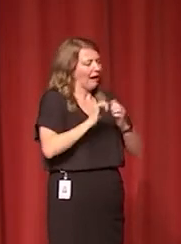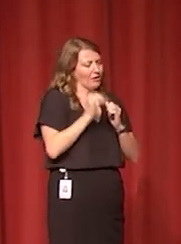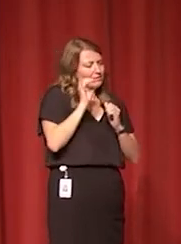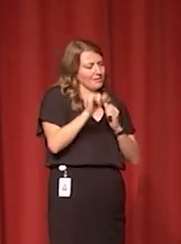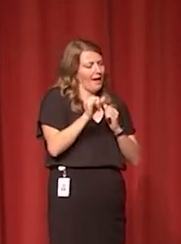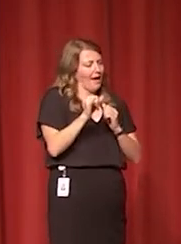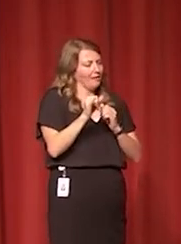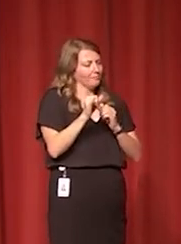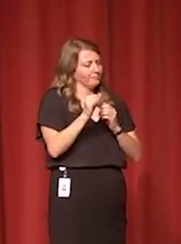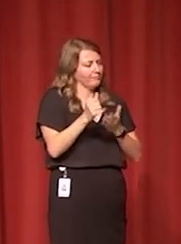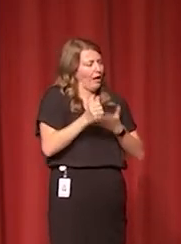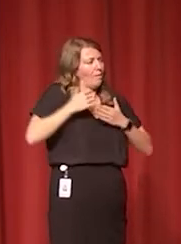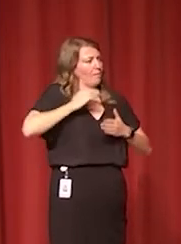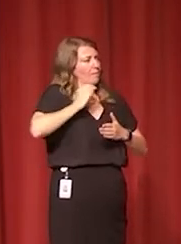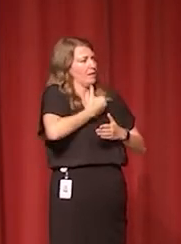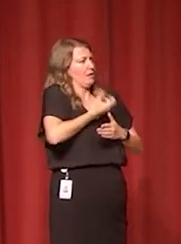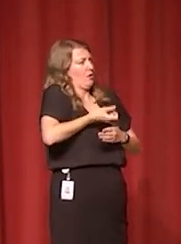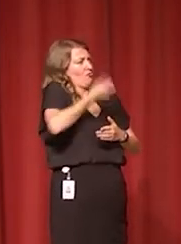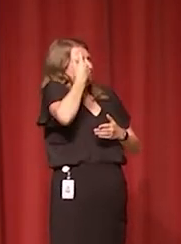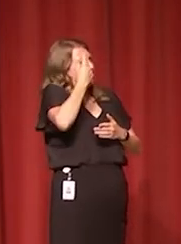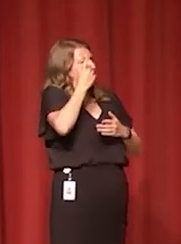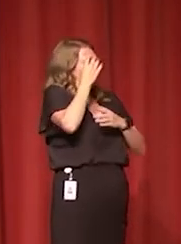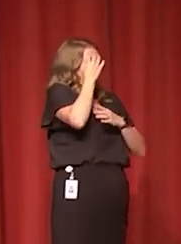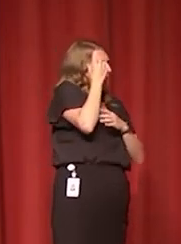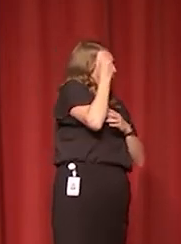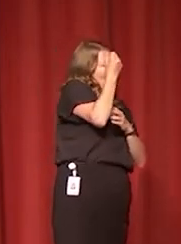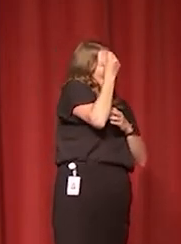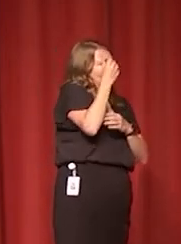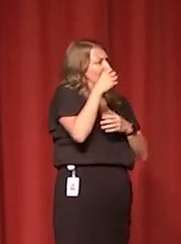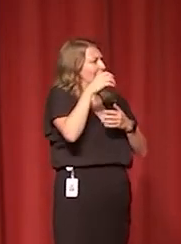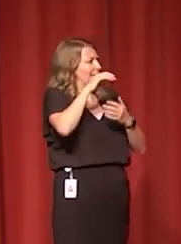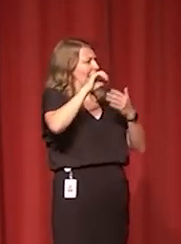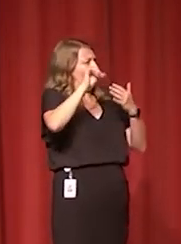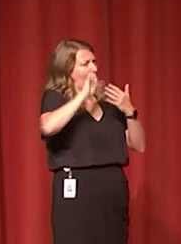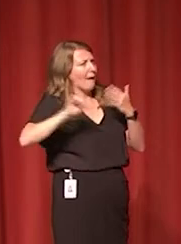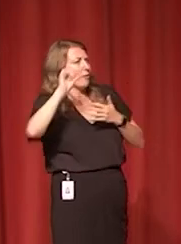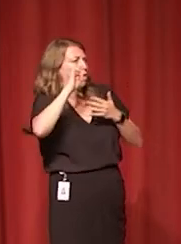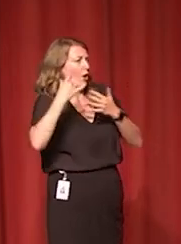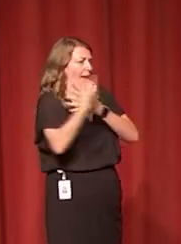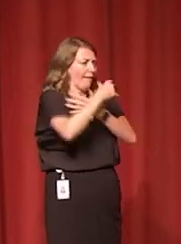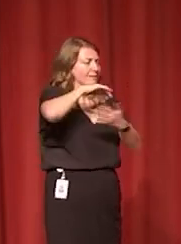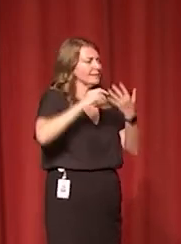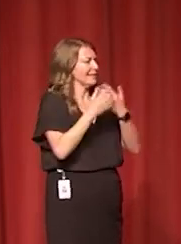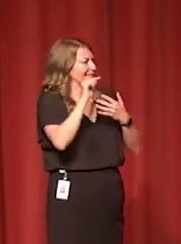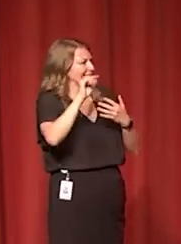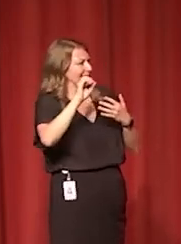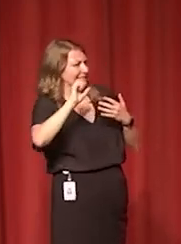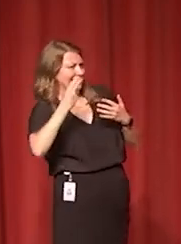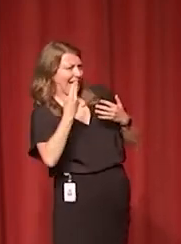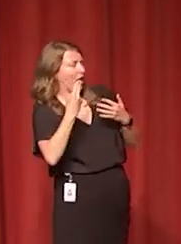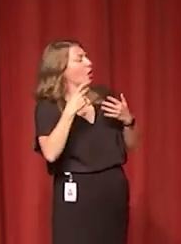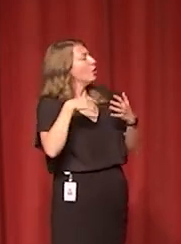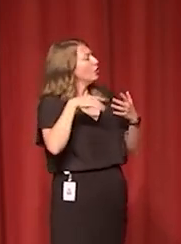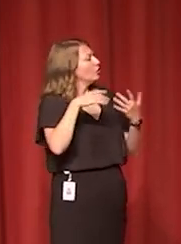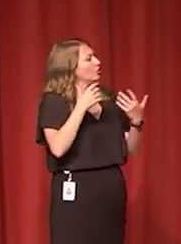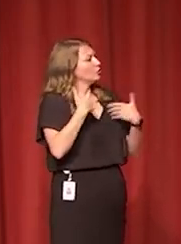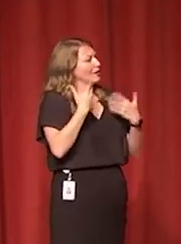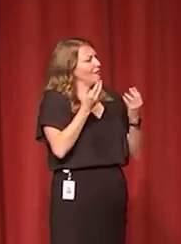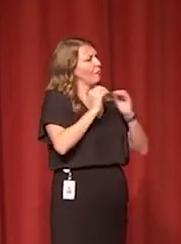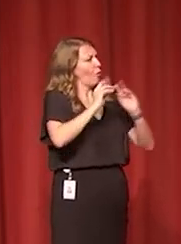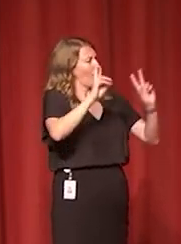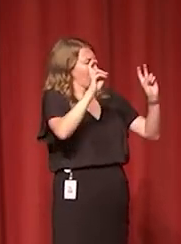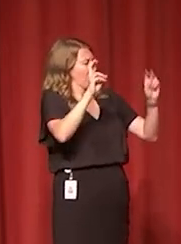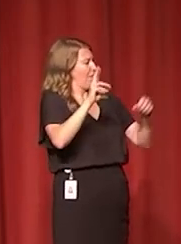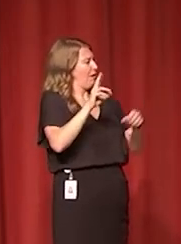tau and how people develop Alzheimer's? And so the implication is, could there be more quote-unquote natural ways of addressing